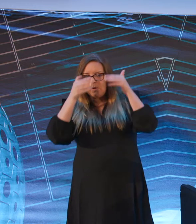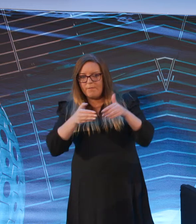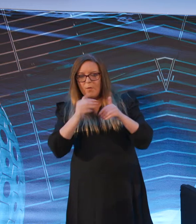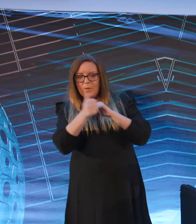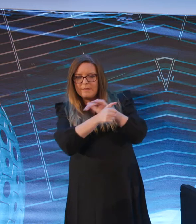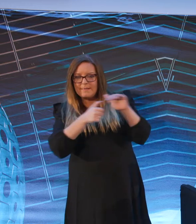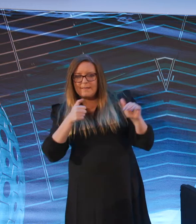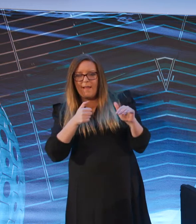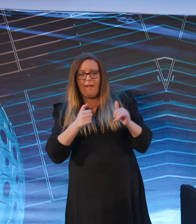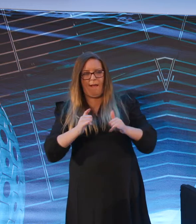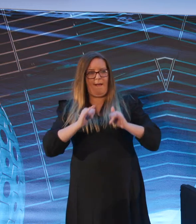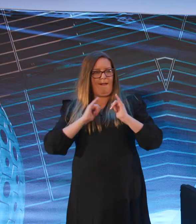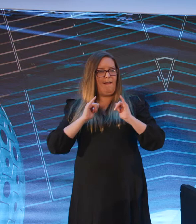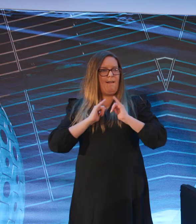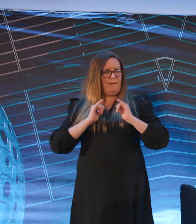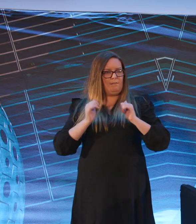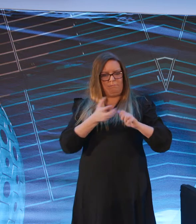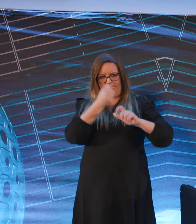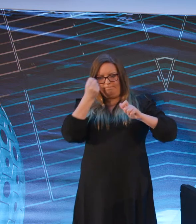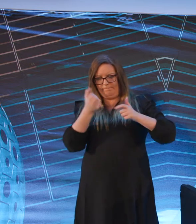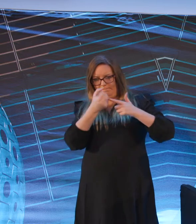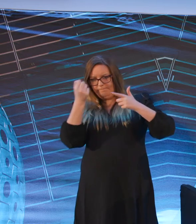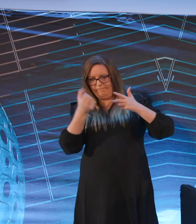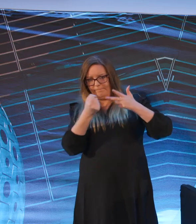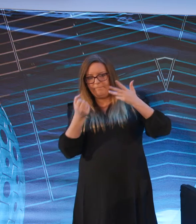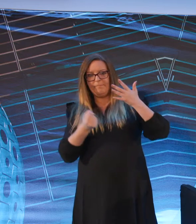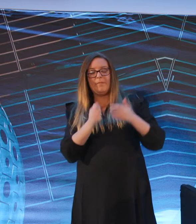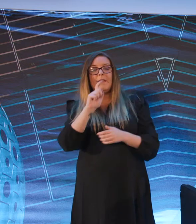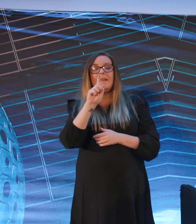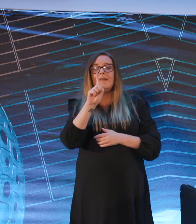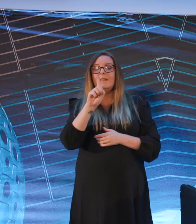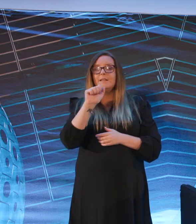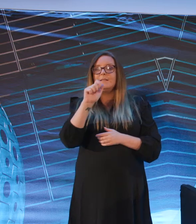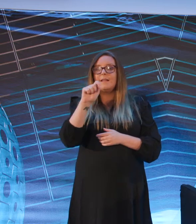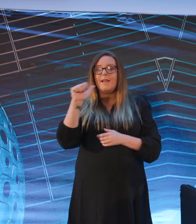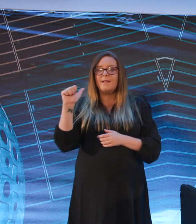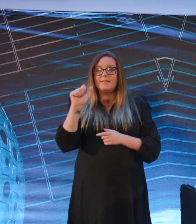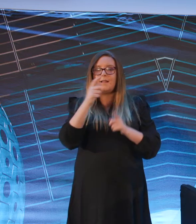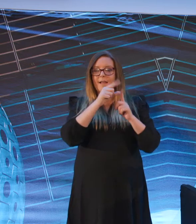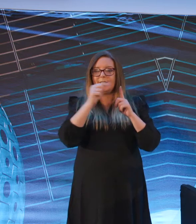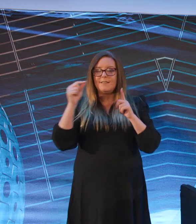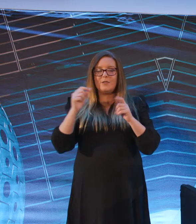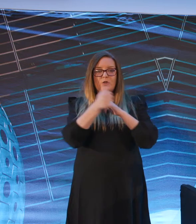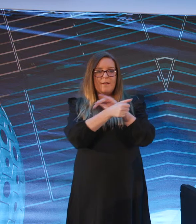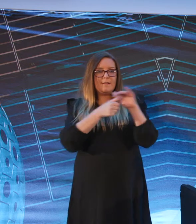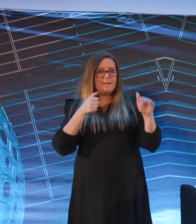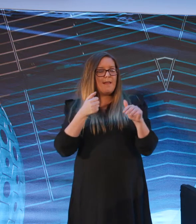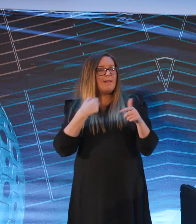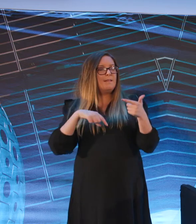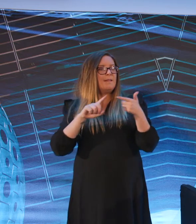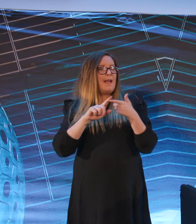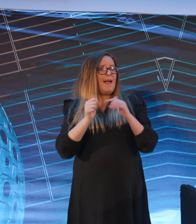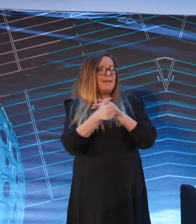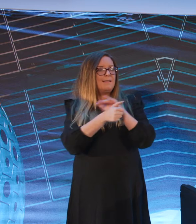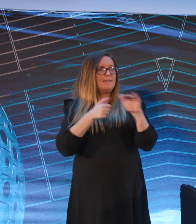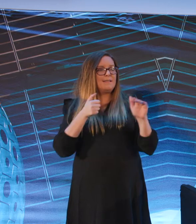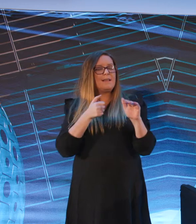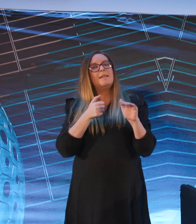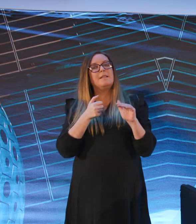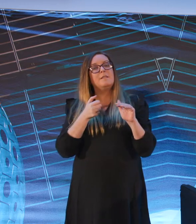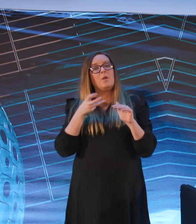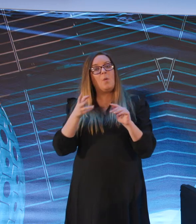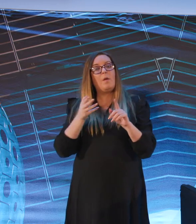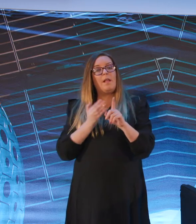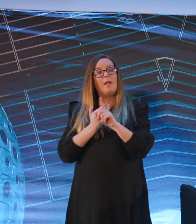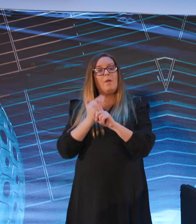skills, including digital and data skills, and skills for advancing the